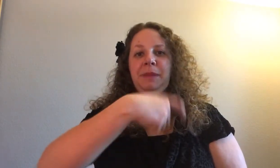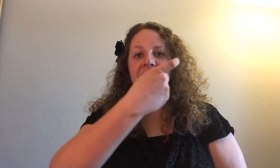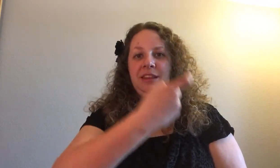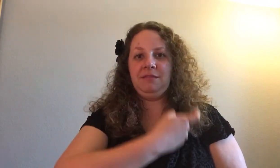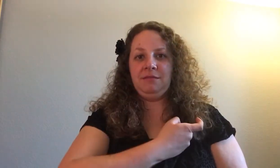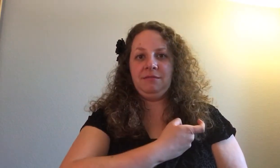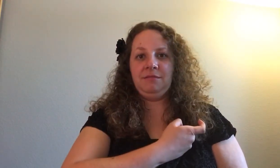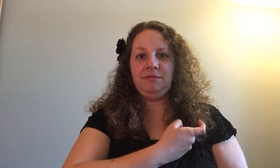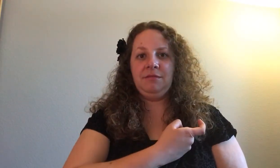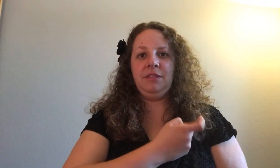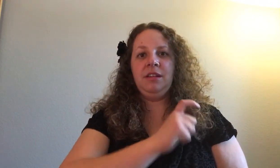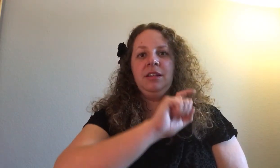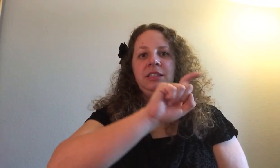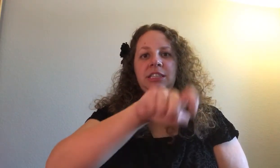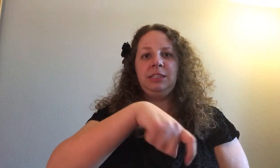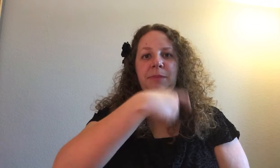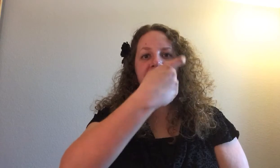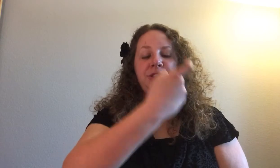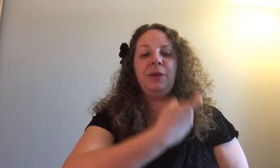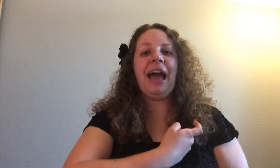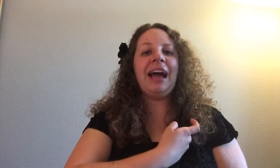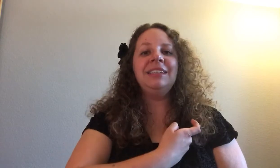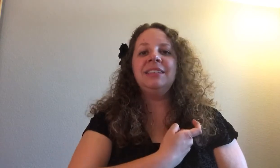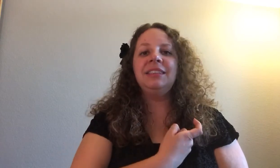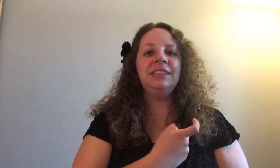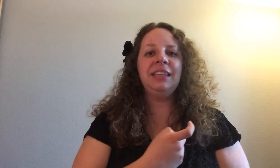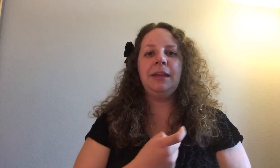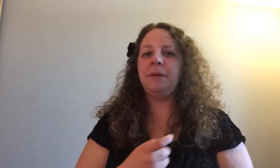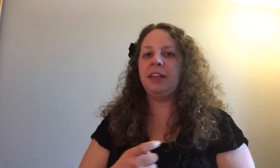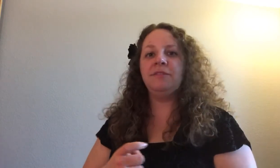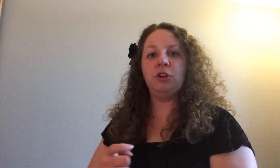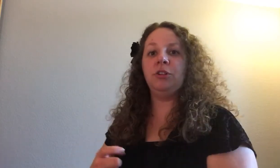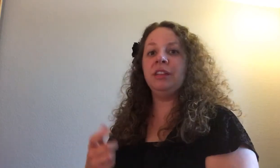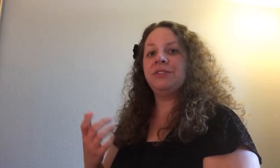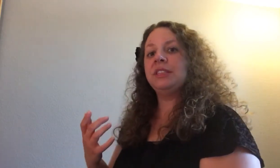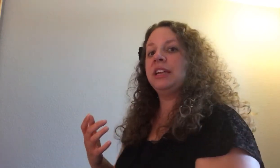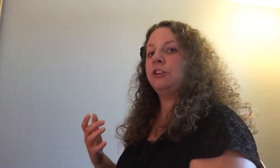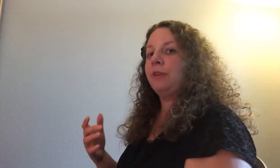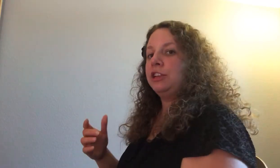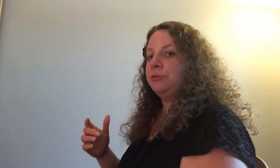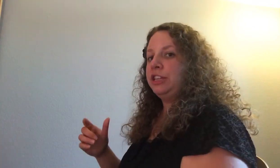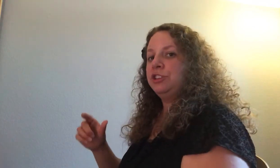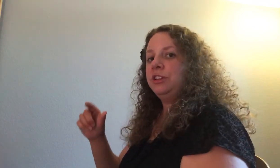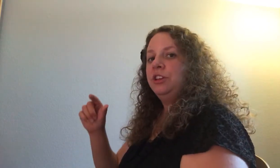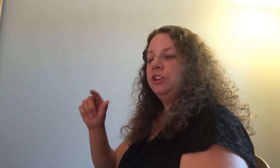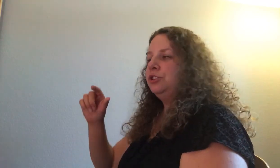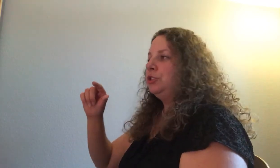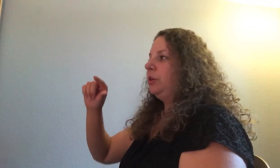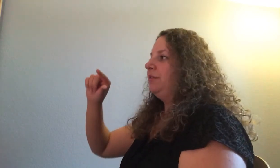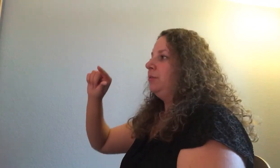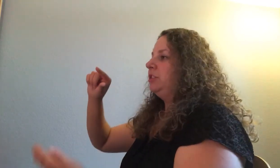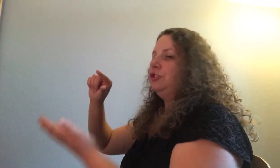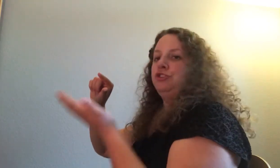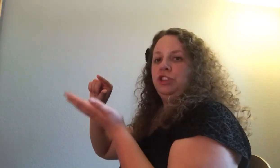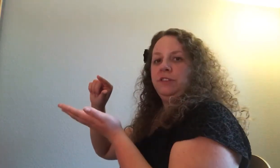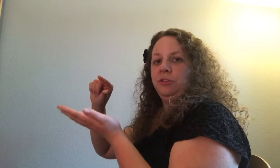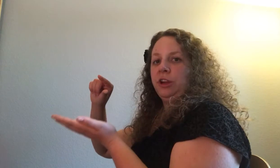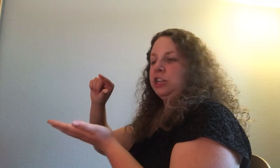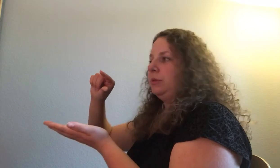Spain, Spain. So it has the same kind of curl like the sign graduation. So if it was a G for